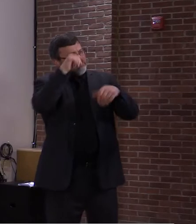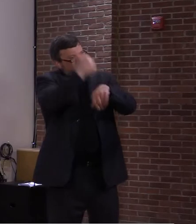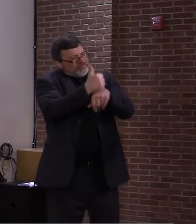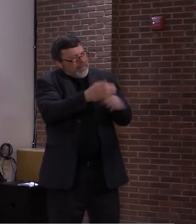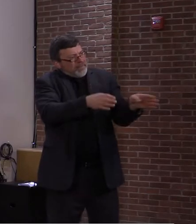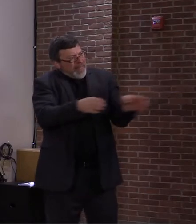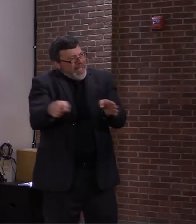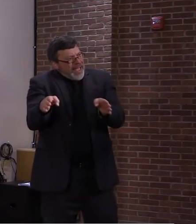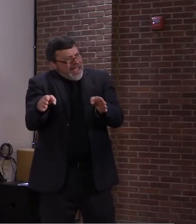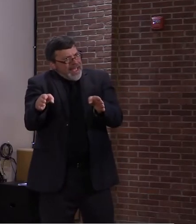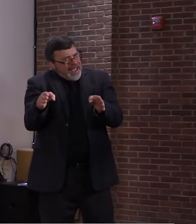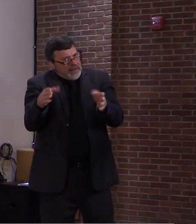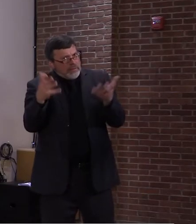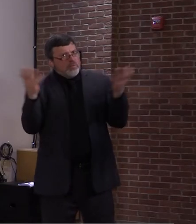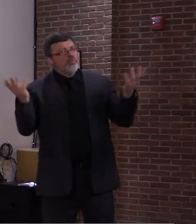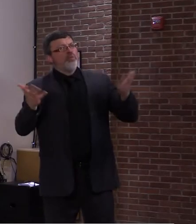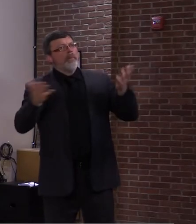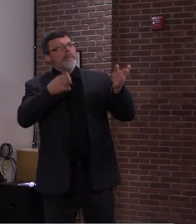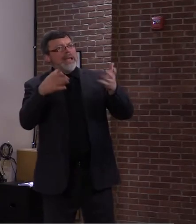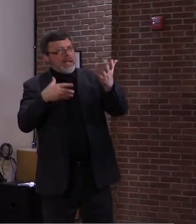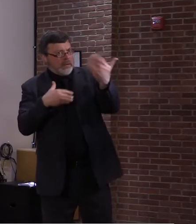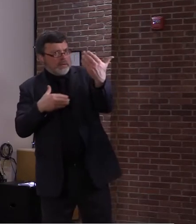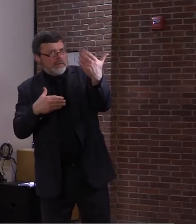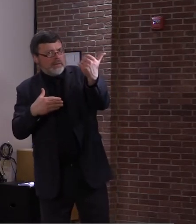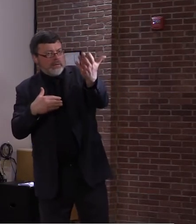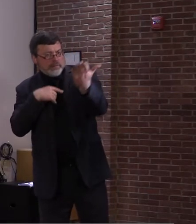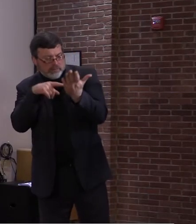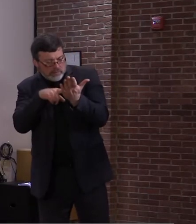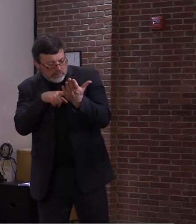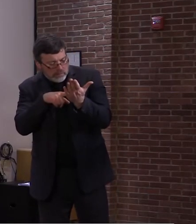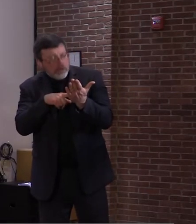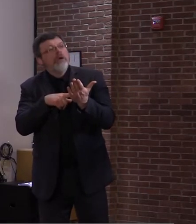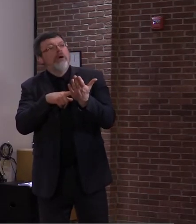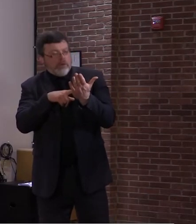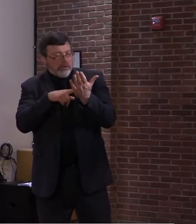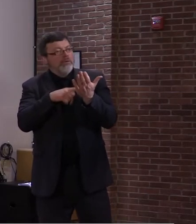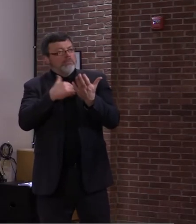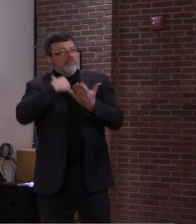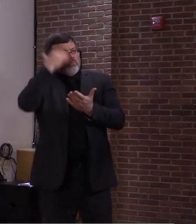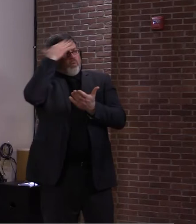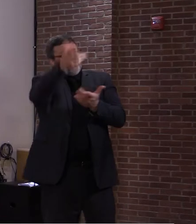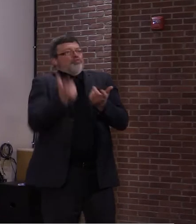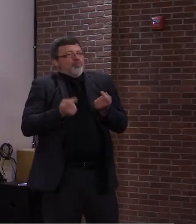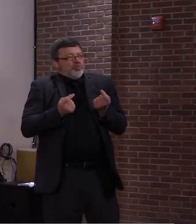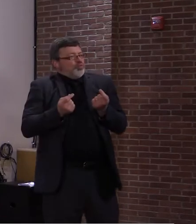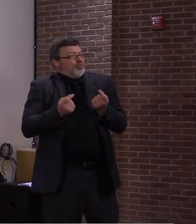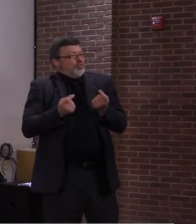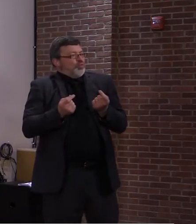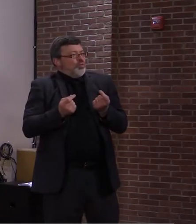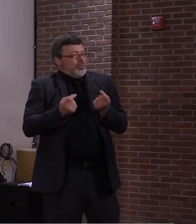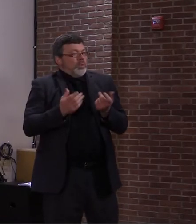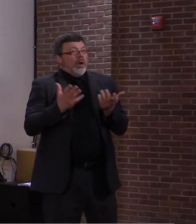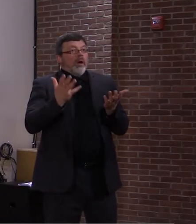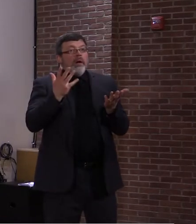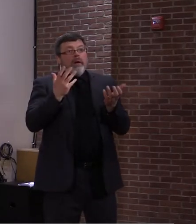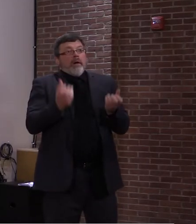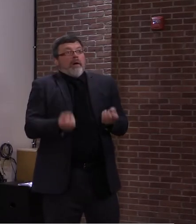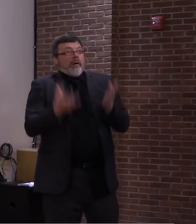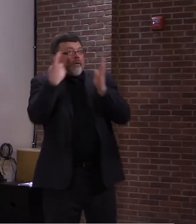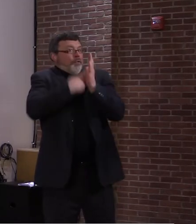we move forward. Put it in a bill form, and then we'll debate it and pass it on. I think about